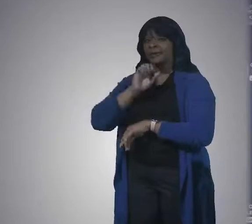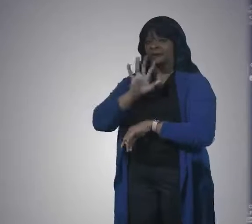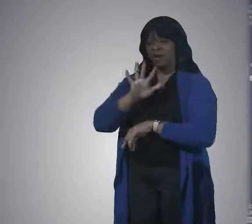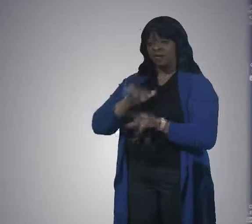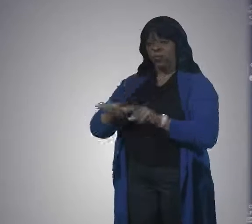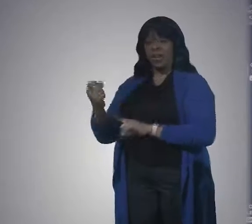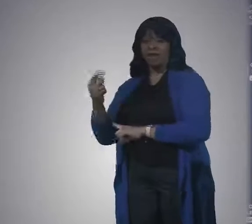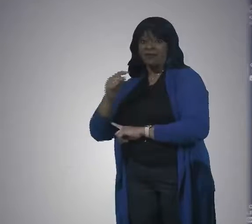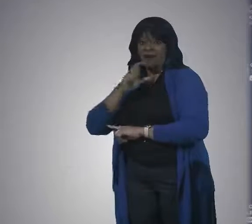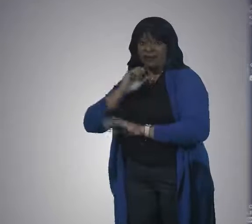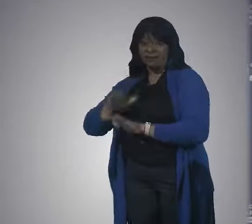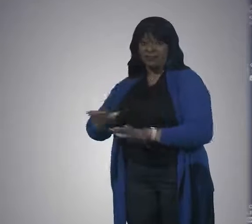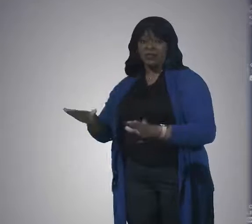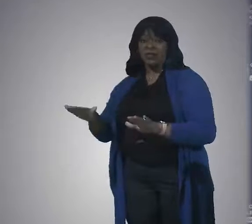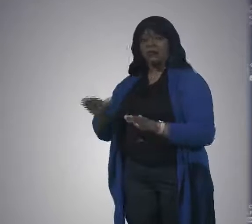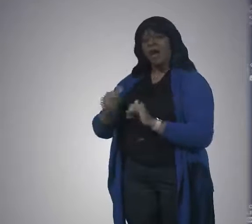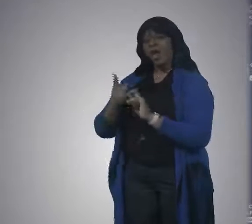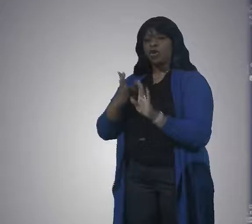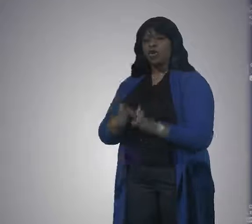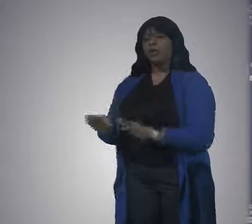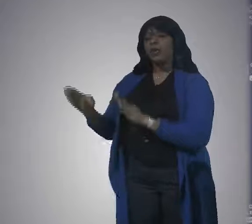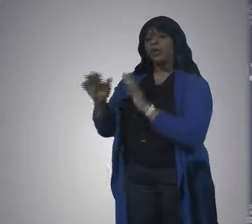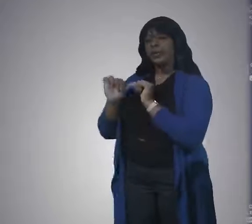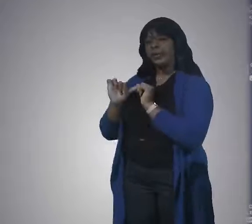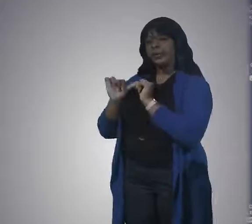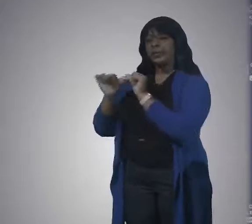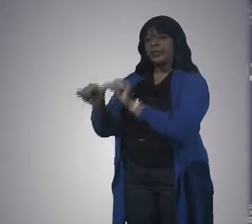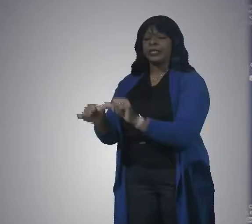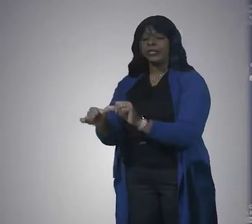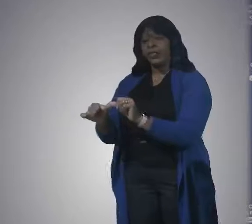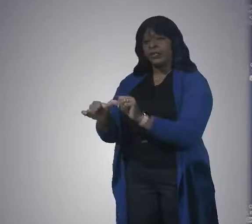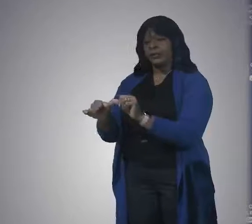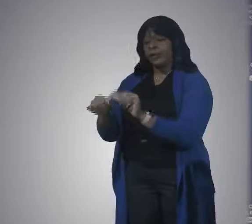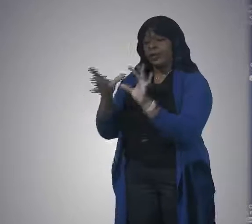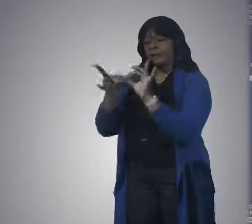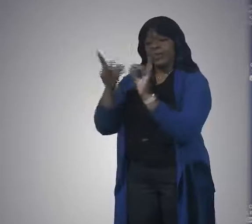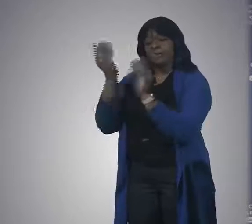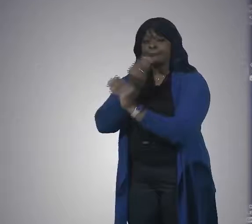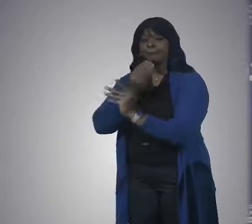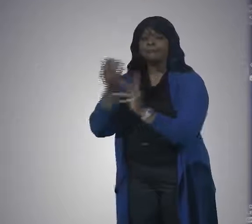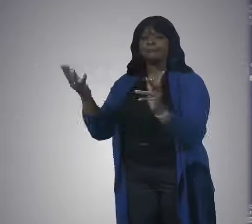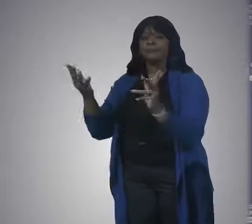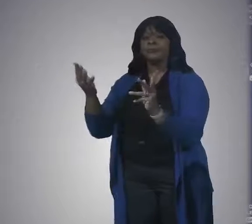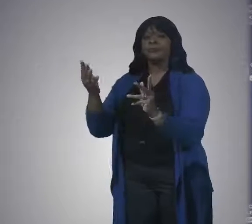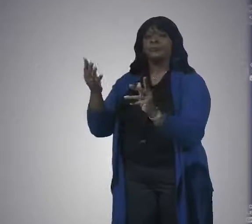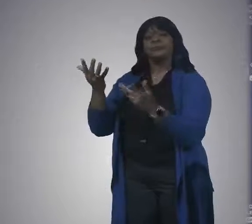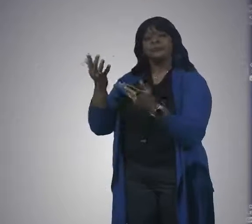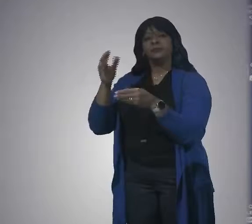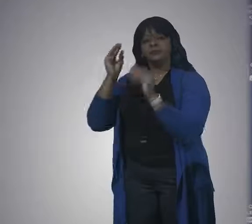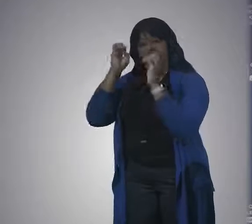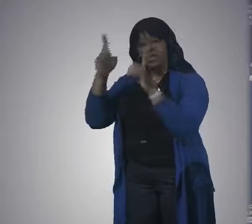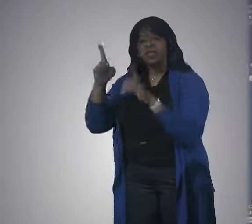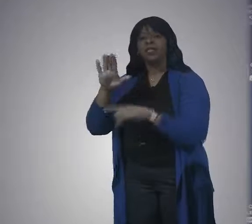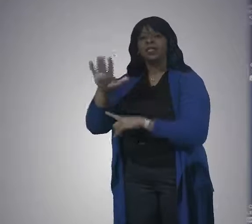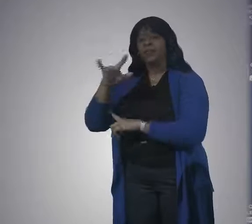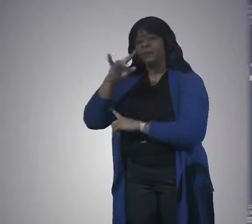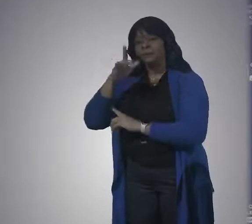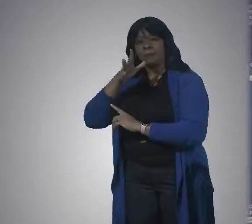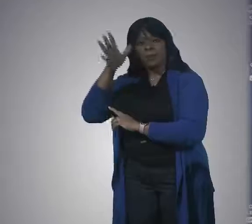11. How do you guys plan on continuing to get the message out, get parents to get their kids